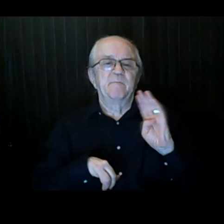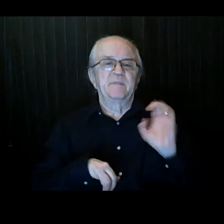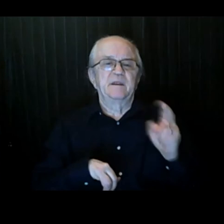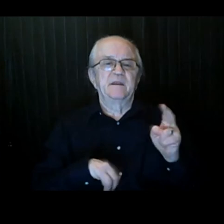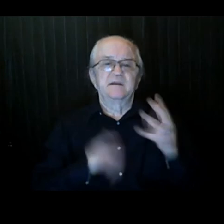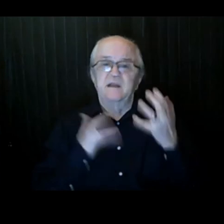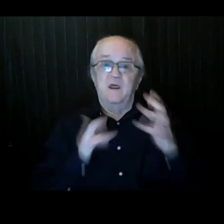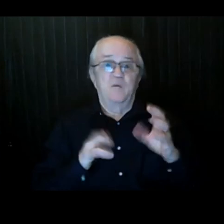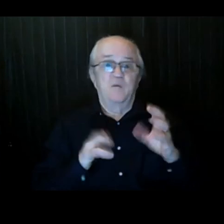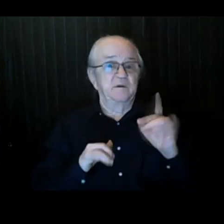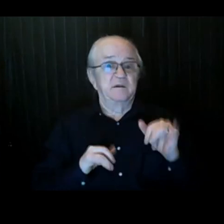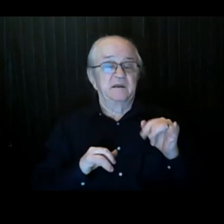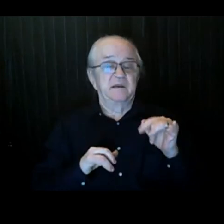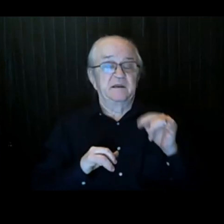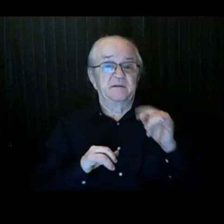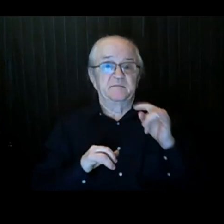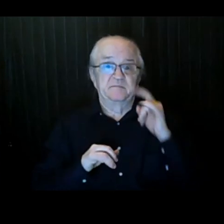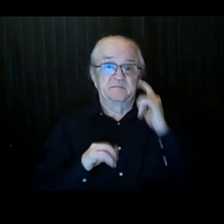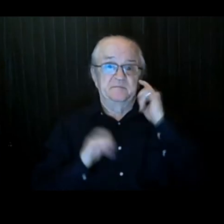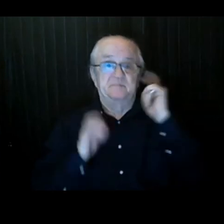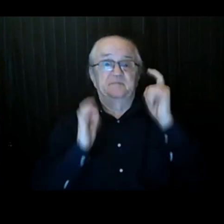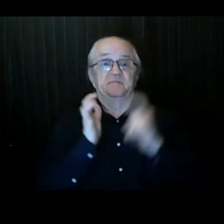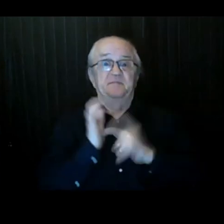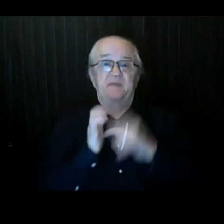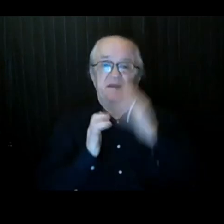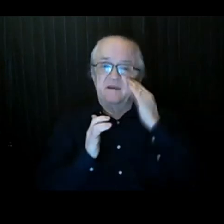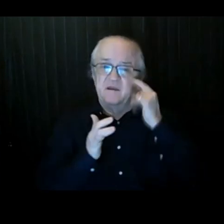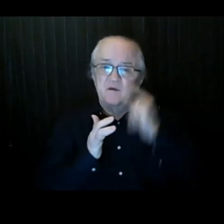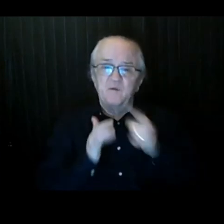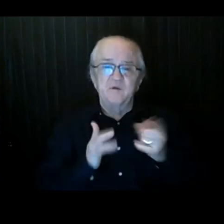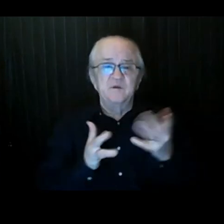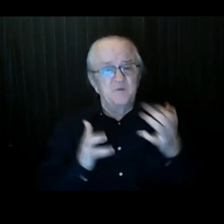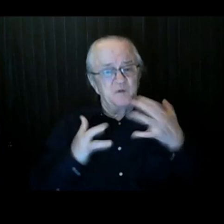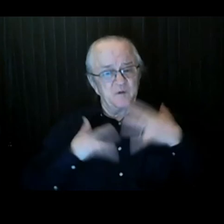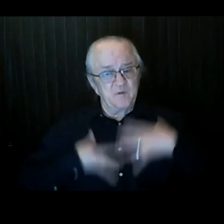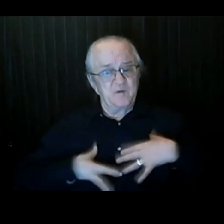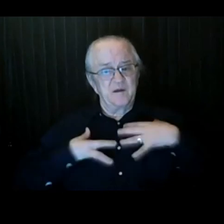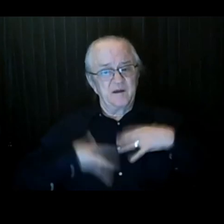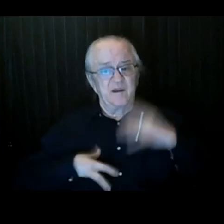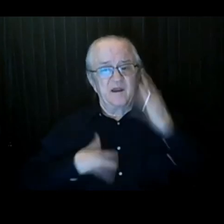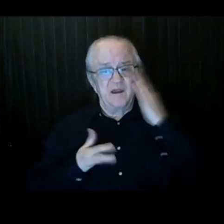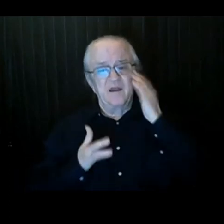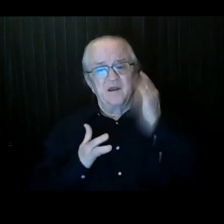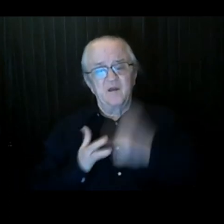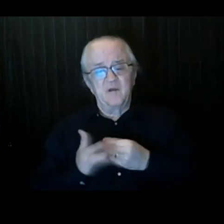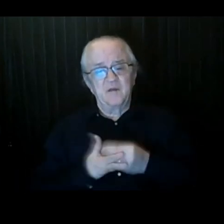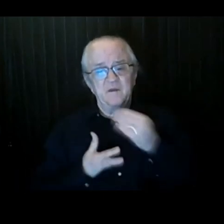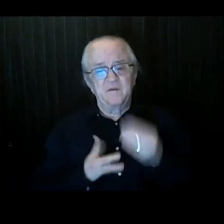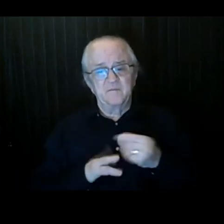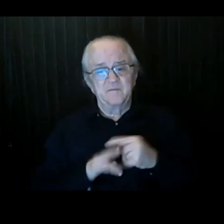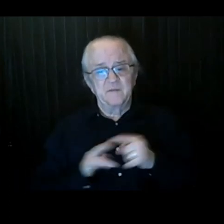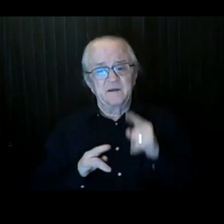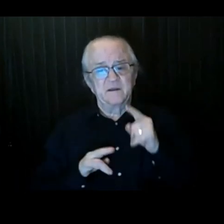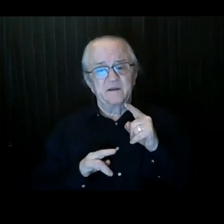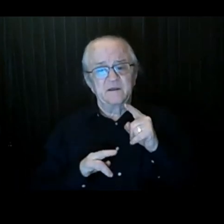out. So I knew what she needed to wear. I'd been studying these magazines. I knew what to get her, but I couldn't do it